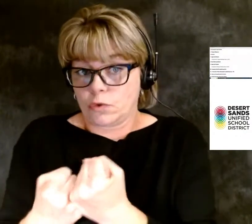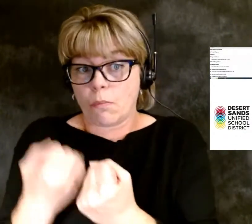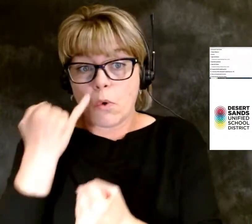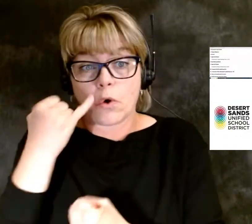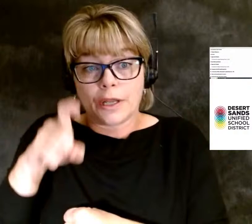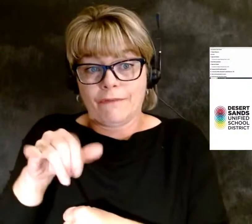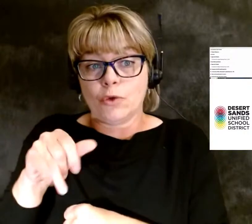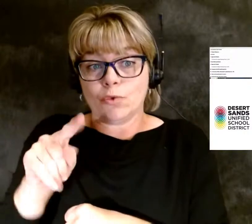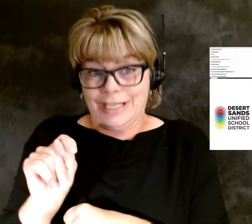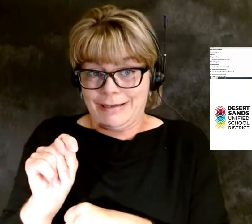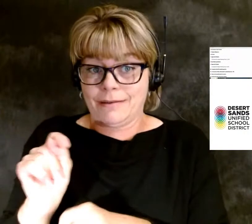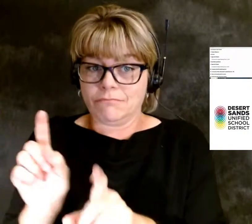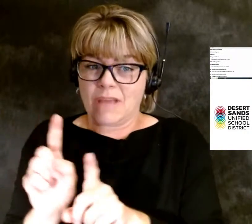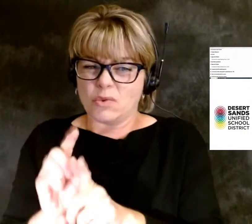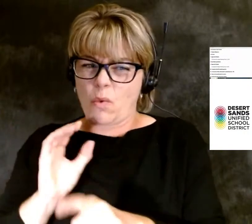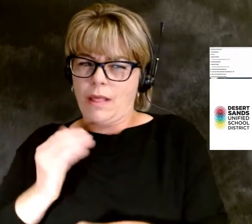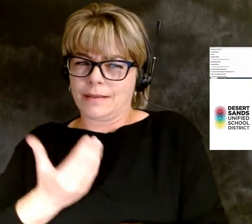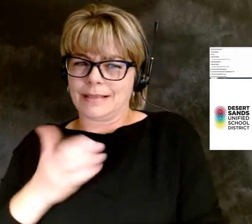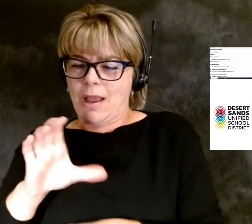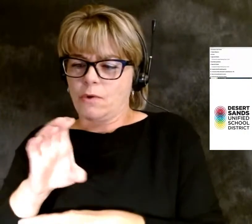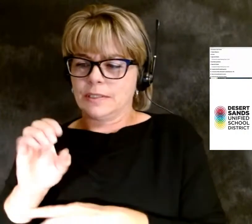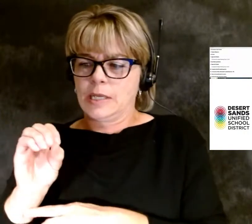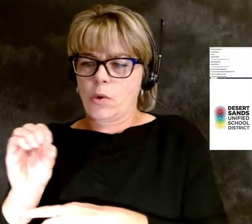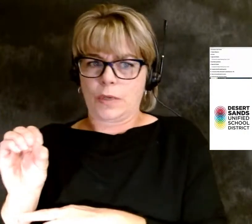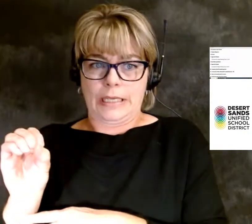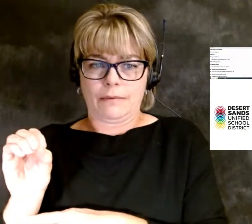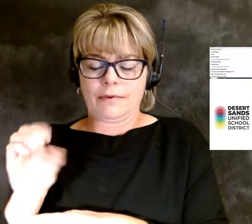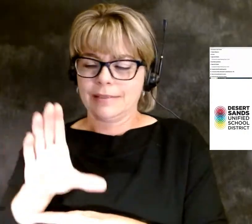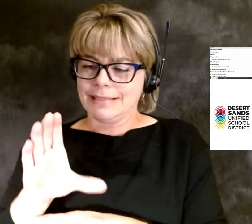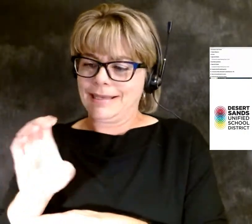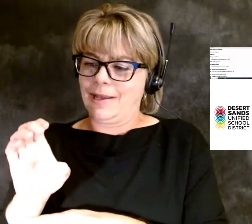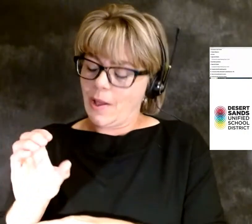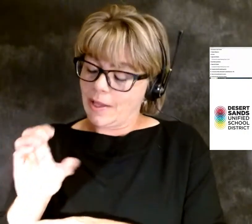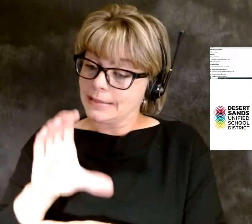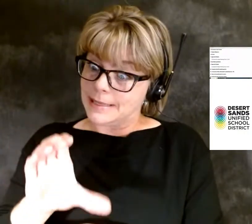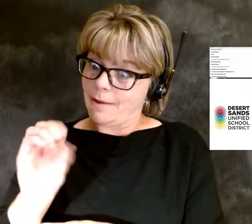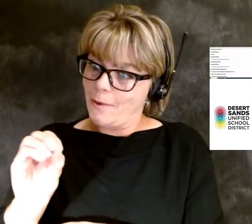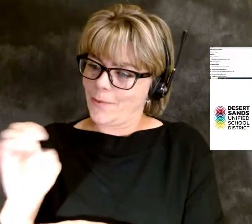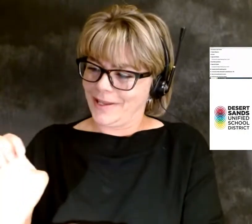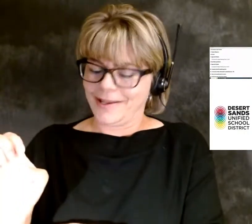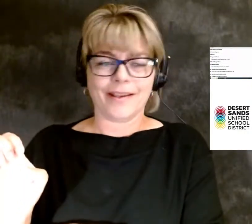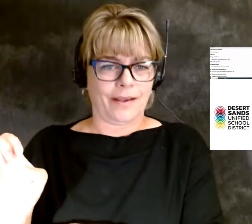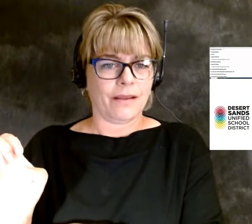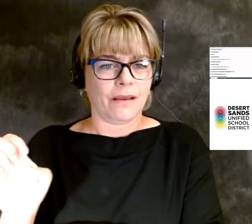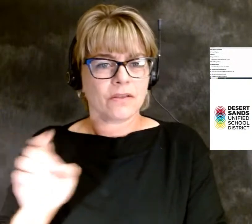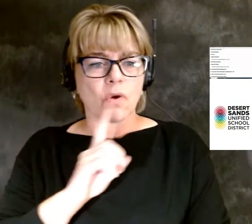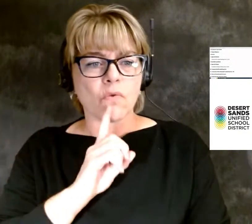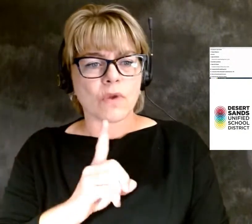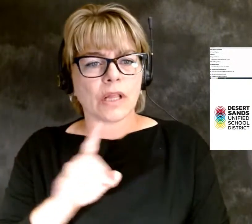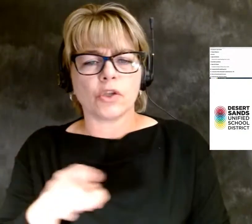with our COE. But you guys are doing amazing things. We want to just acknowledge you guys for what you're doing.